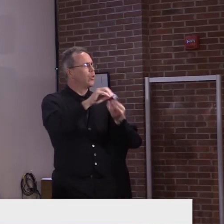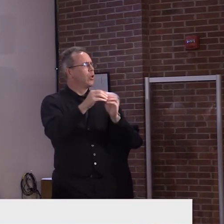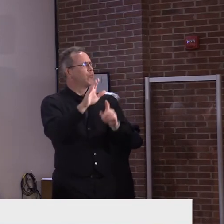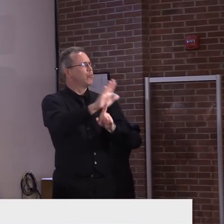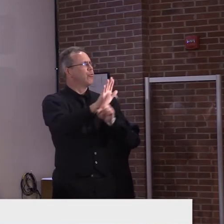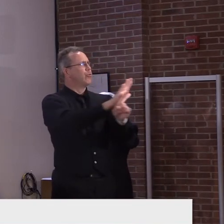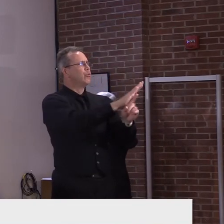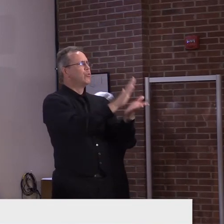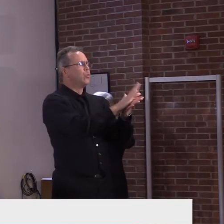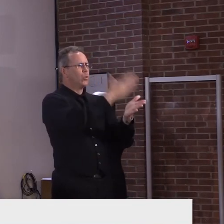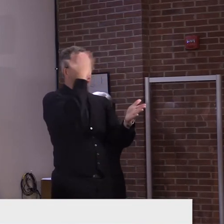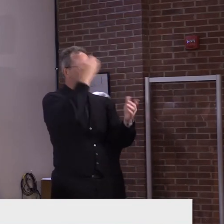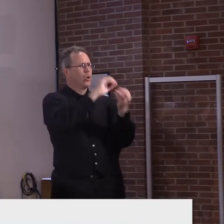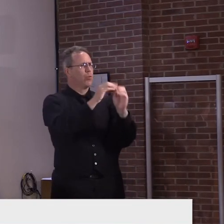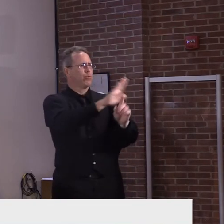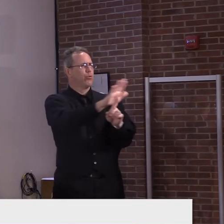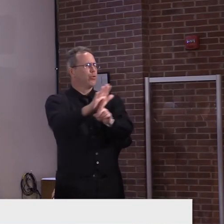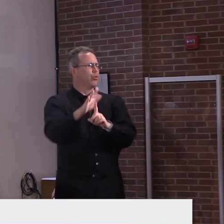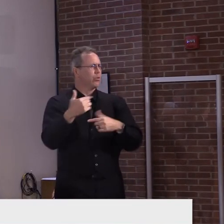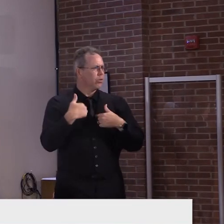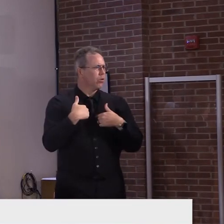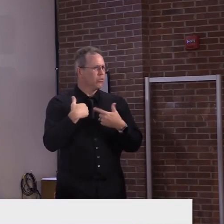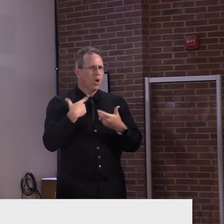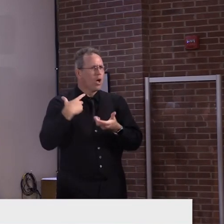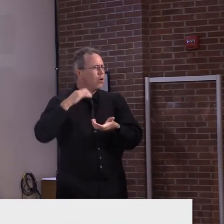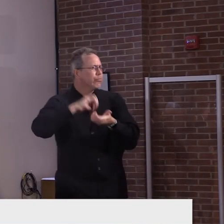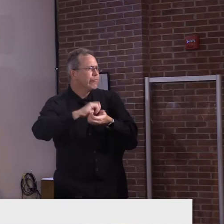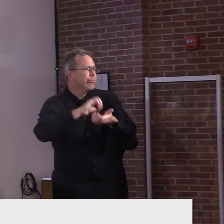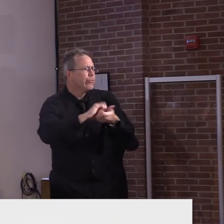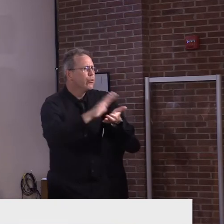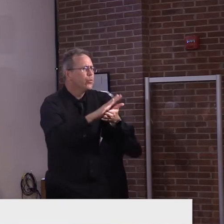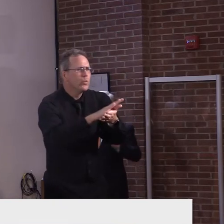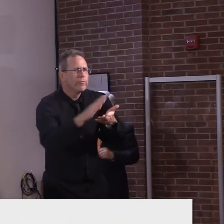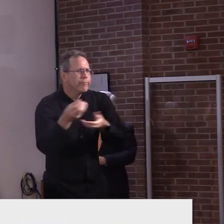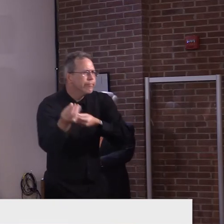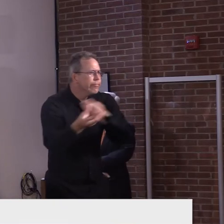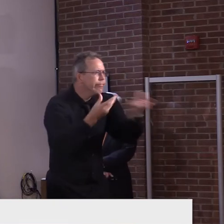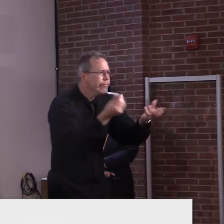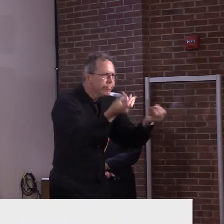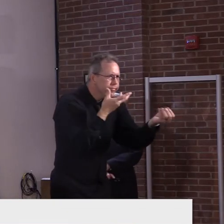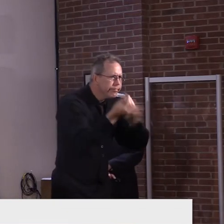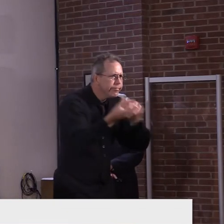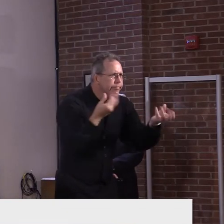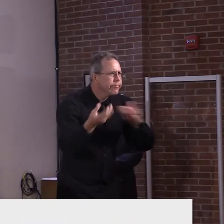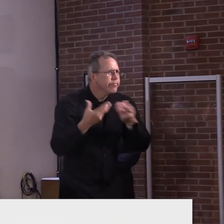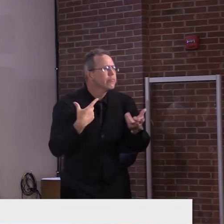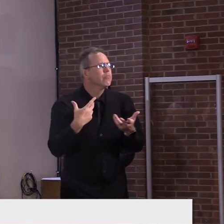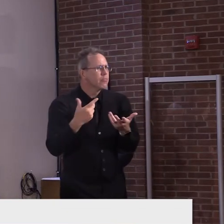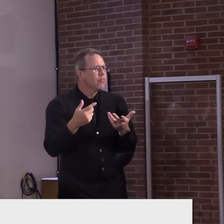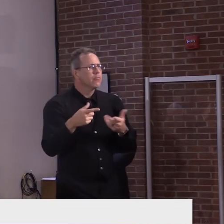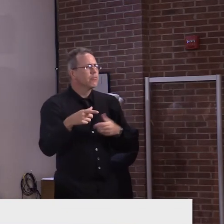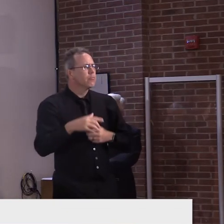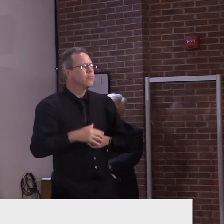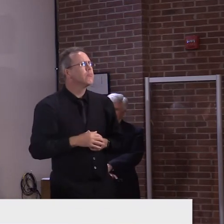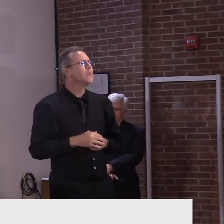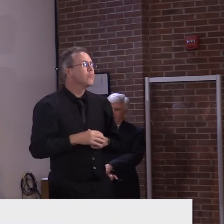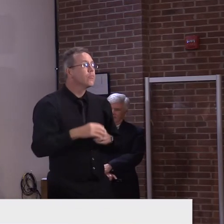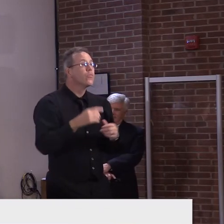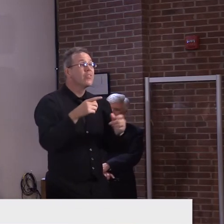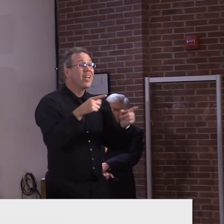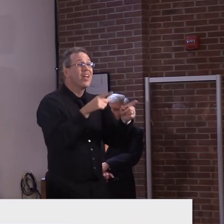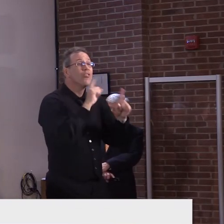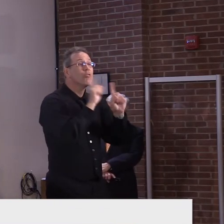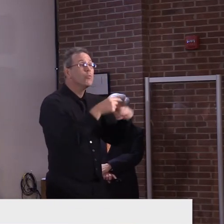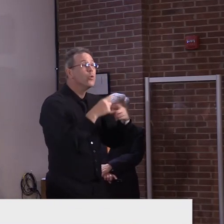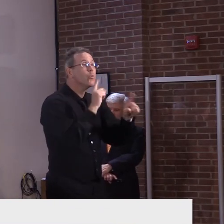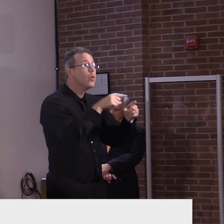with the contact tracers. So really the function of the state reporting portal is for the broader public. It's not really actionable data that's used at the local